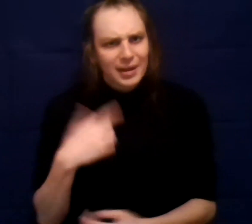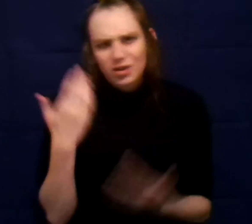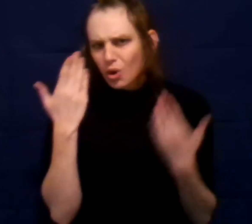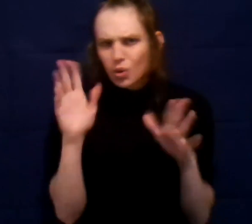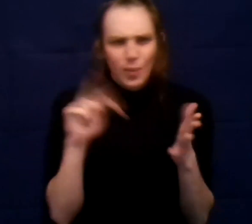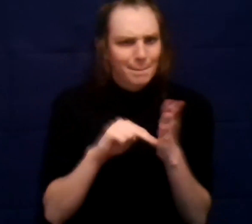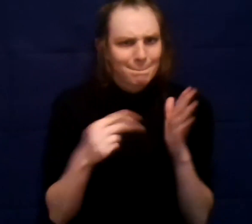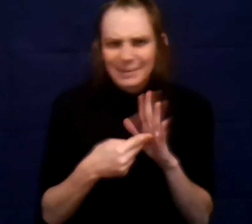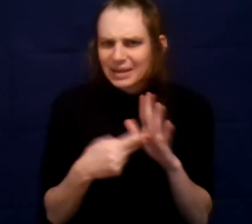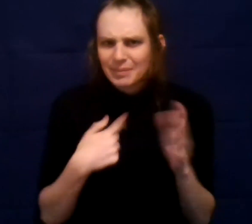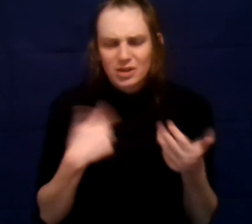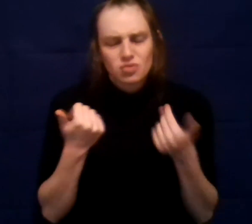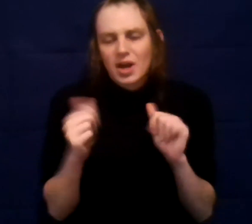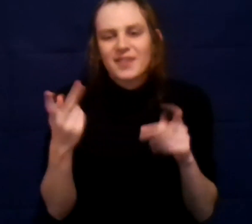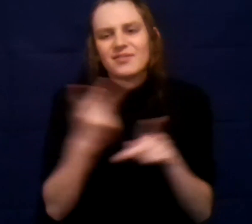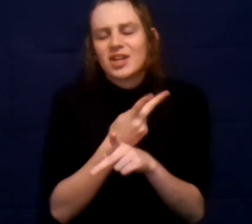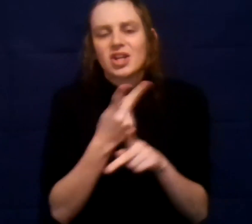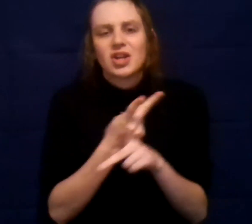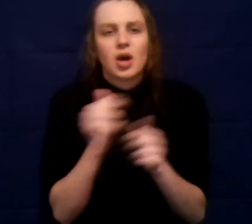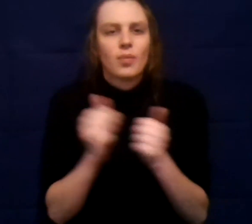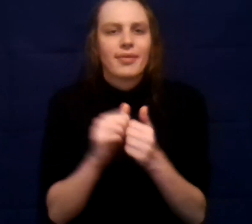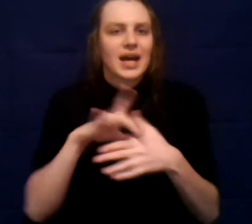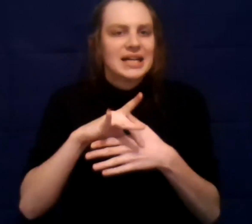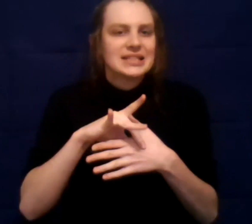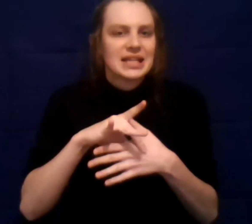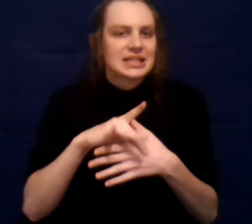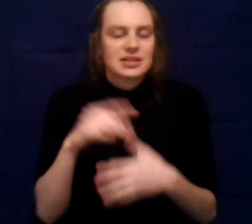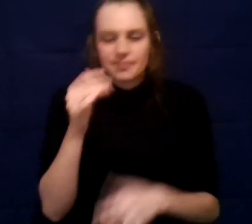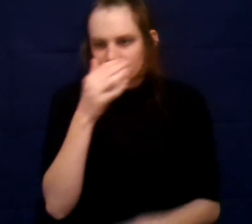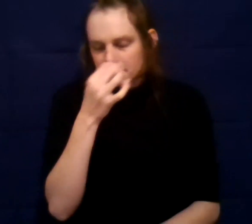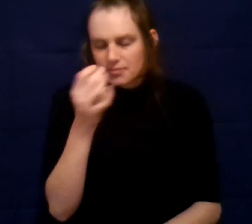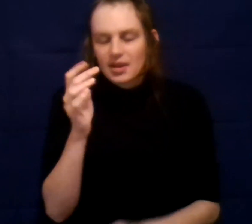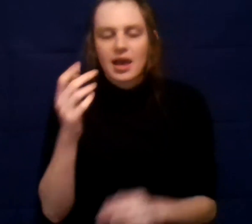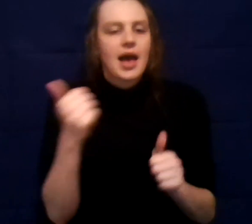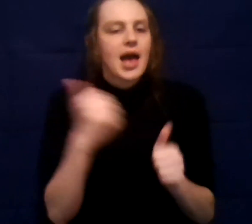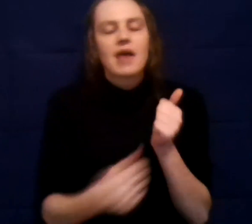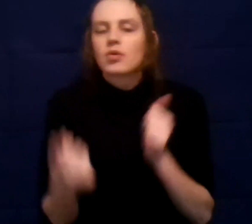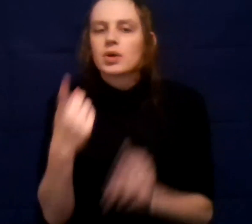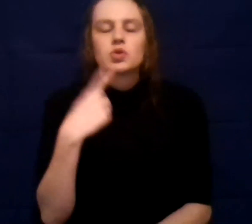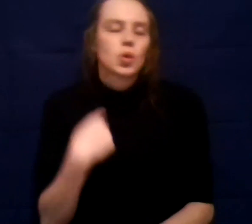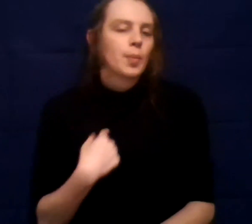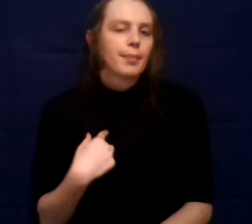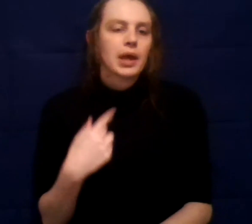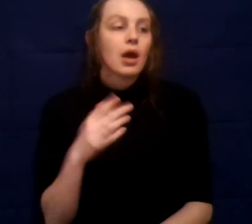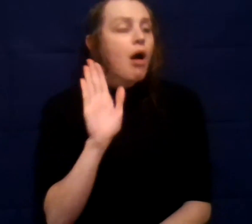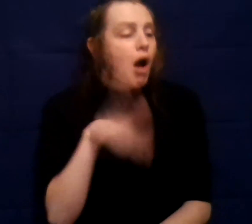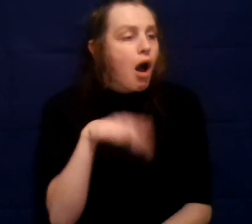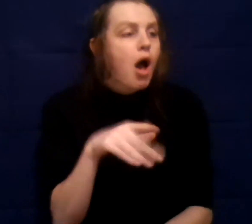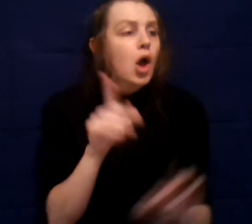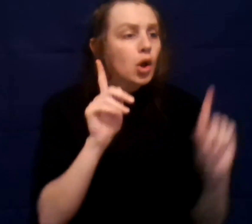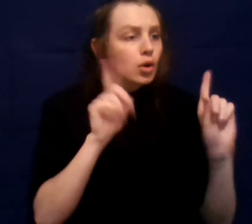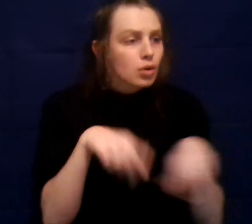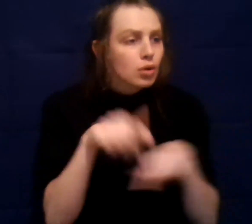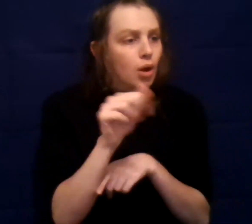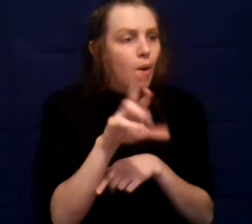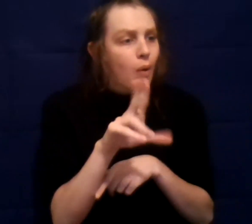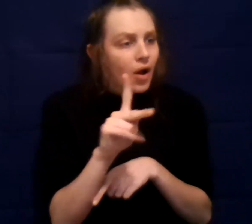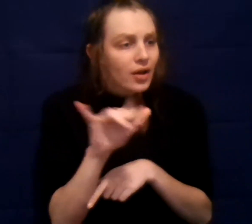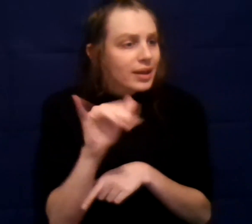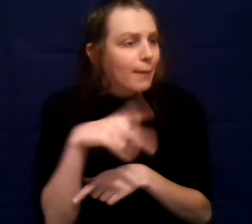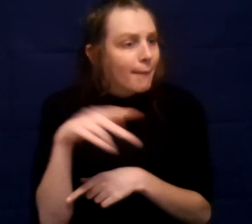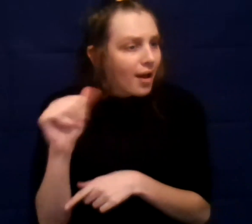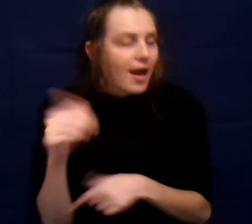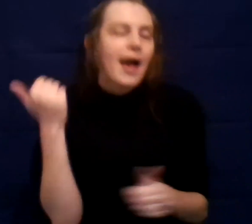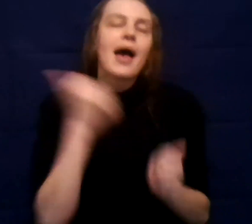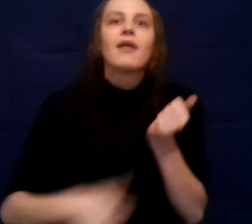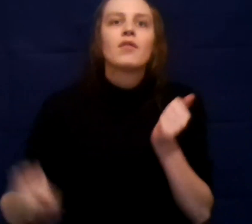it was. But I had everyone telling me I should go to ARKYPAA, go to ARKYPAA, go to ARKYPAA. And it was on,